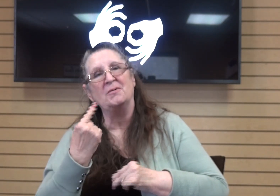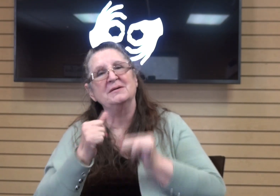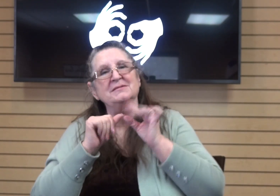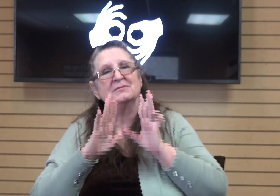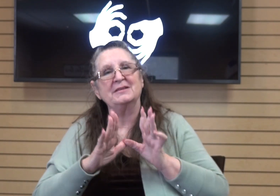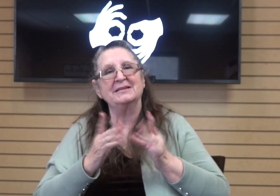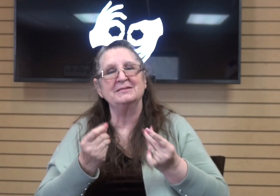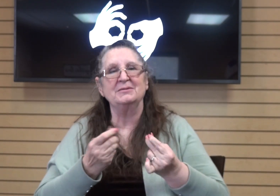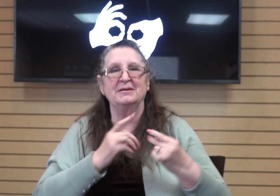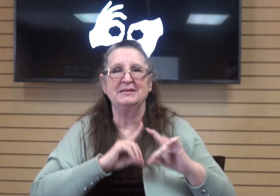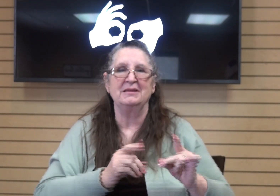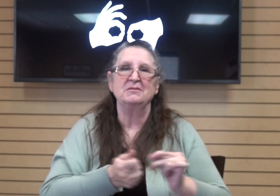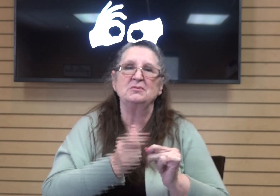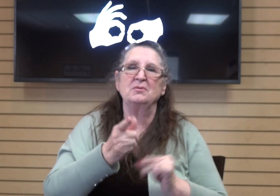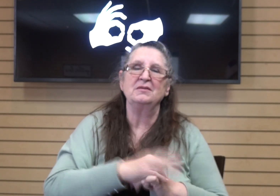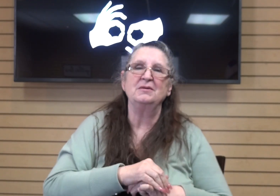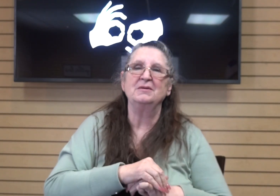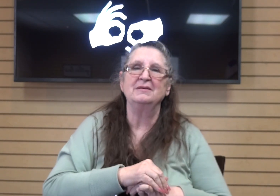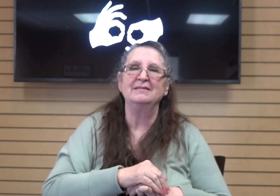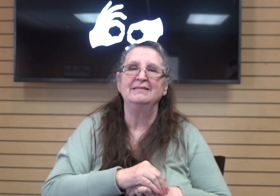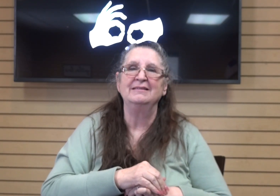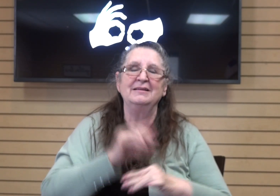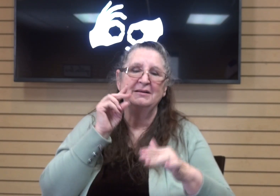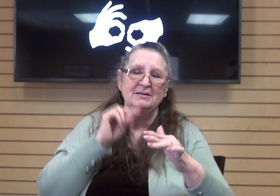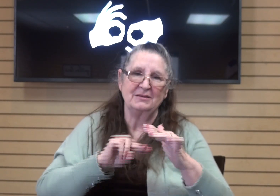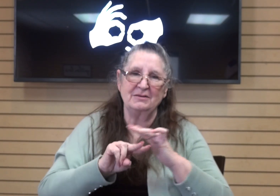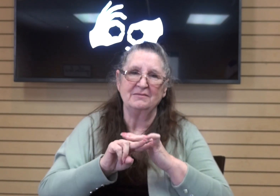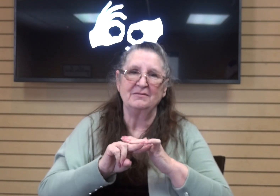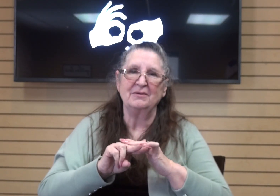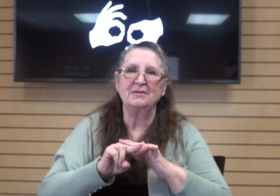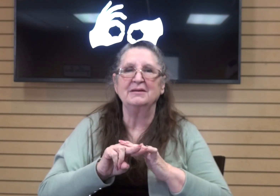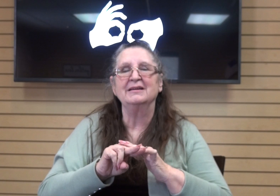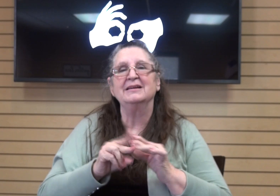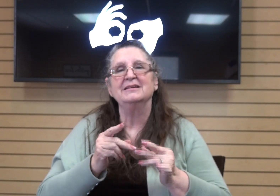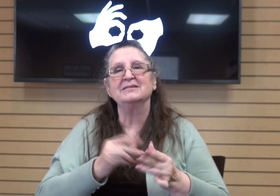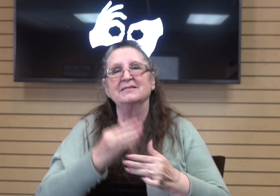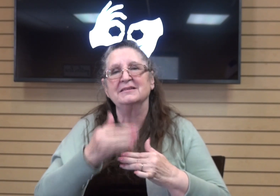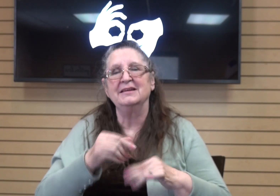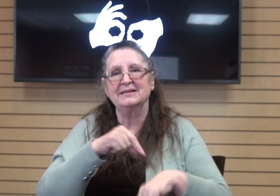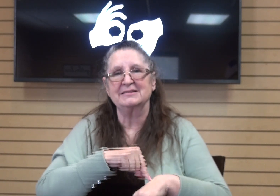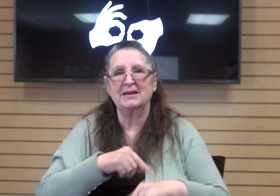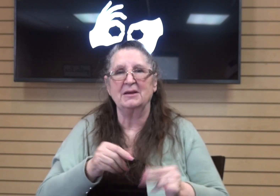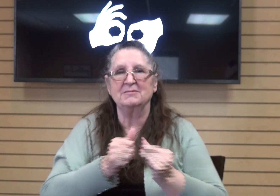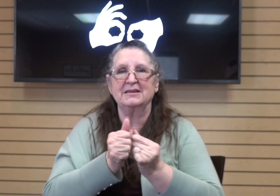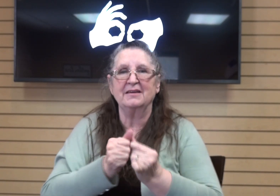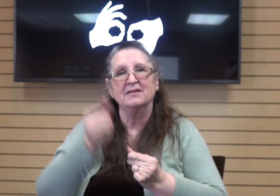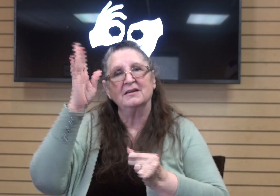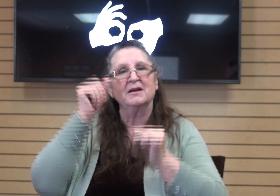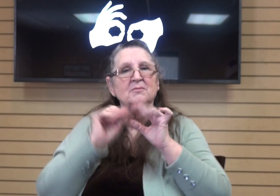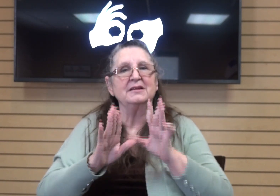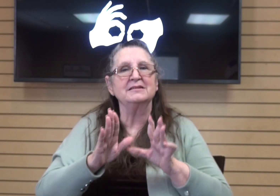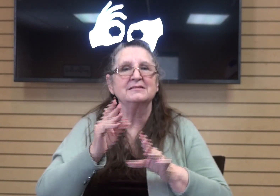these devos with you. Looking forward to the next time we're together. God bless you guys. We love you. We'll talk to you later.